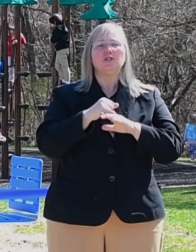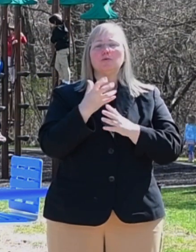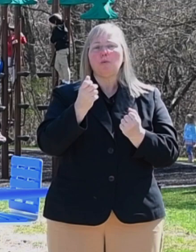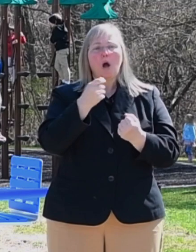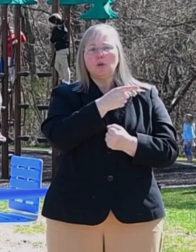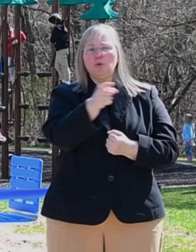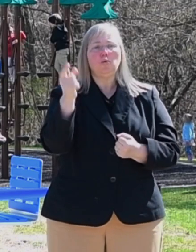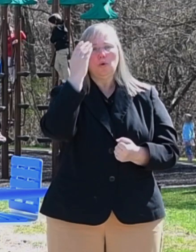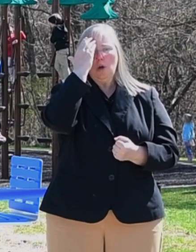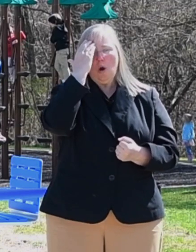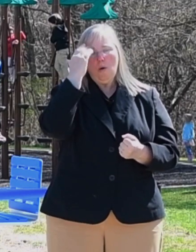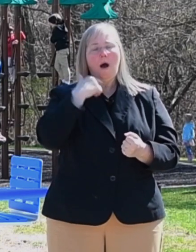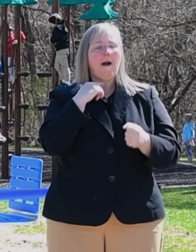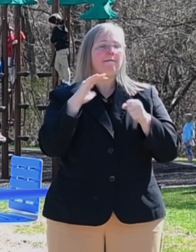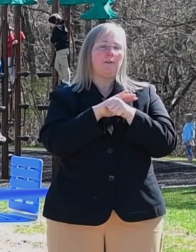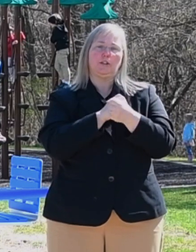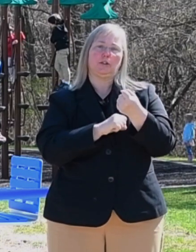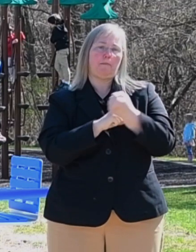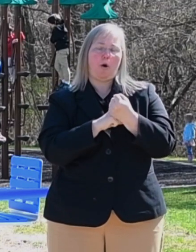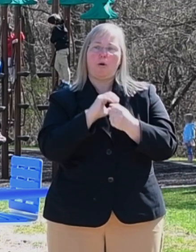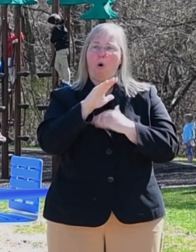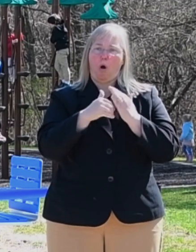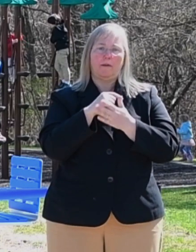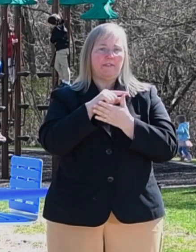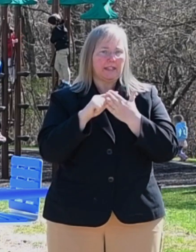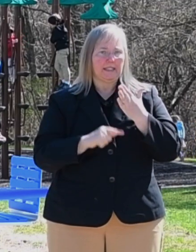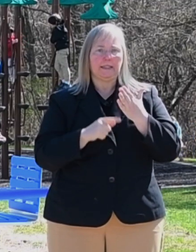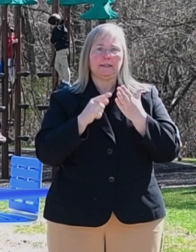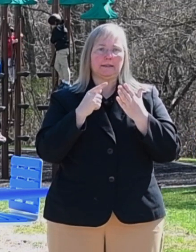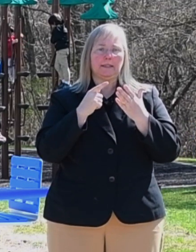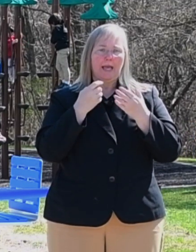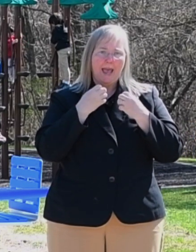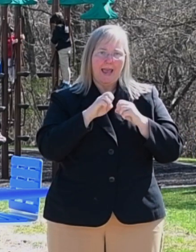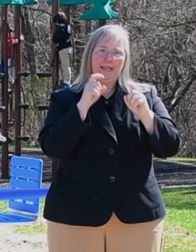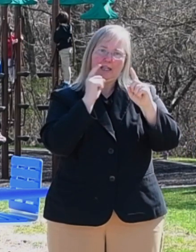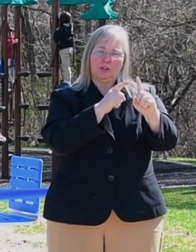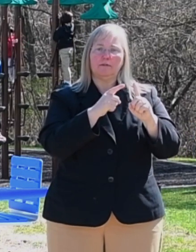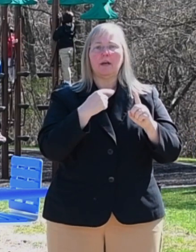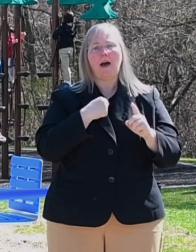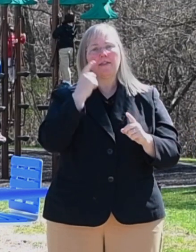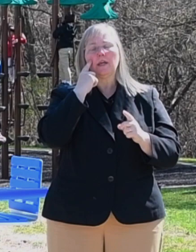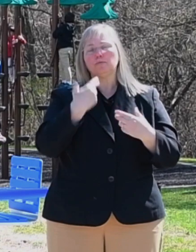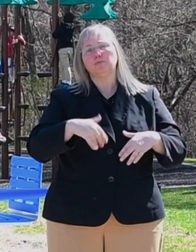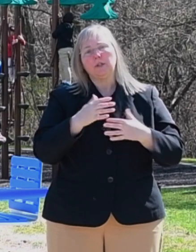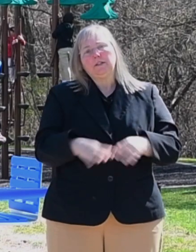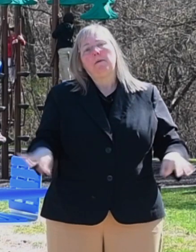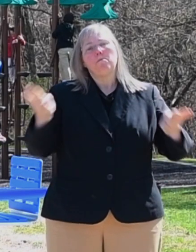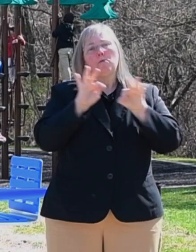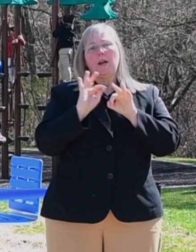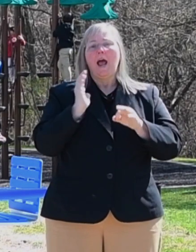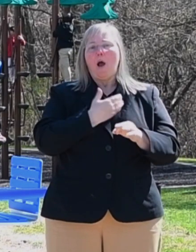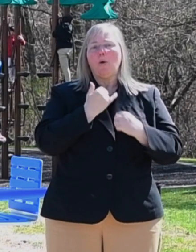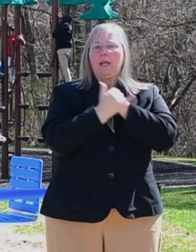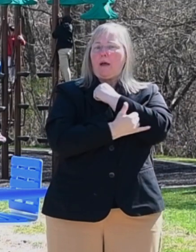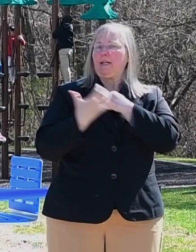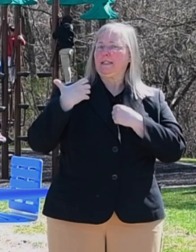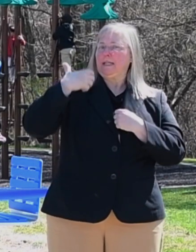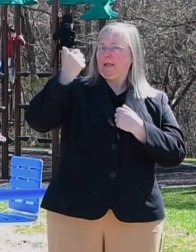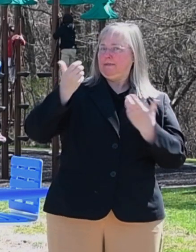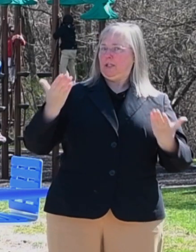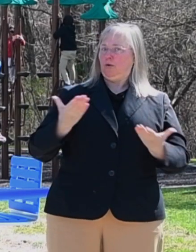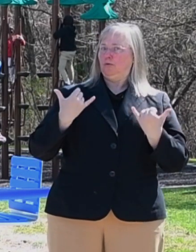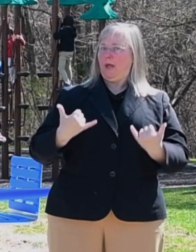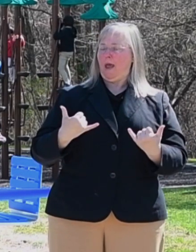know that I fully support all of these initiatives. I think it's really important that our county executive is here